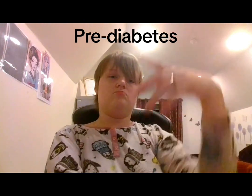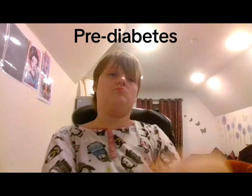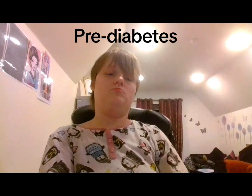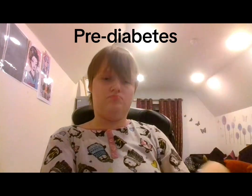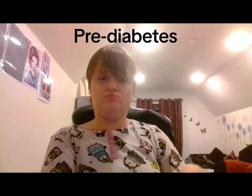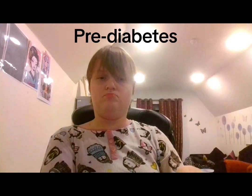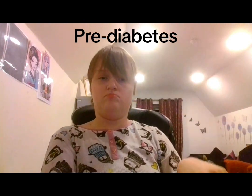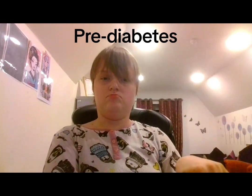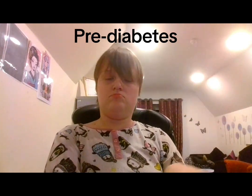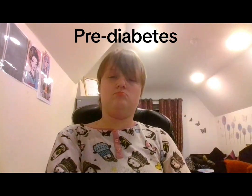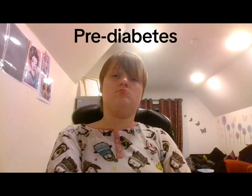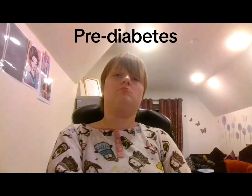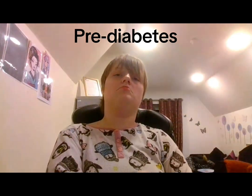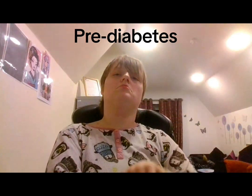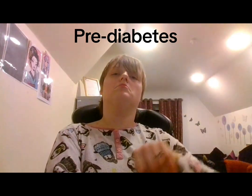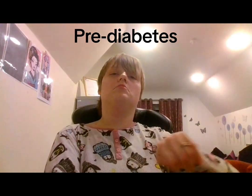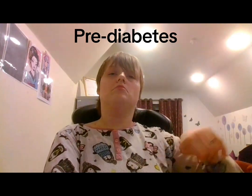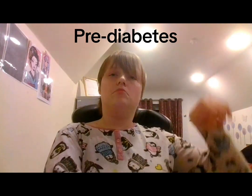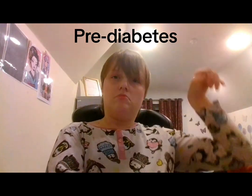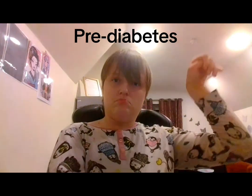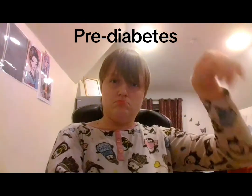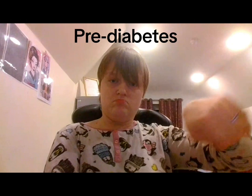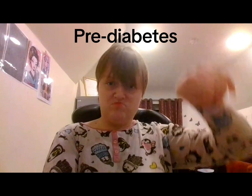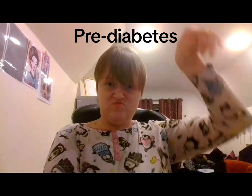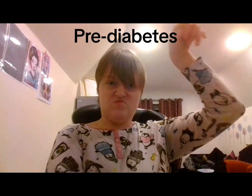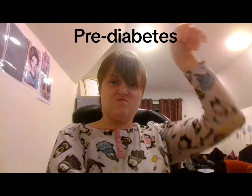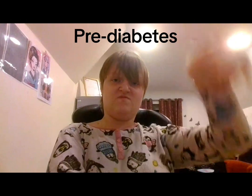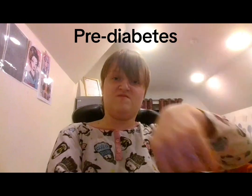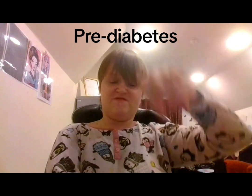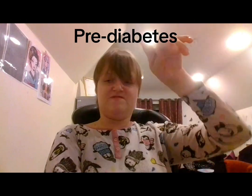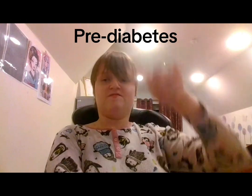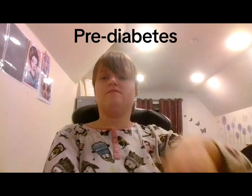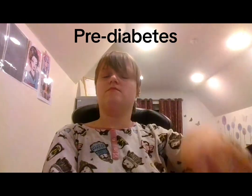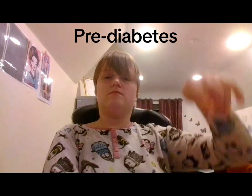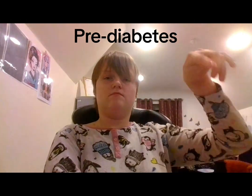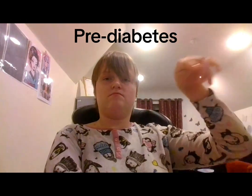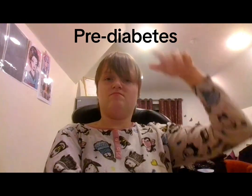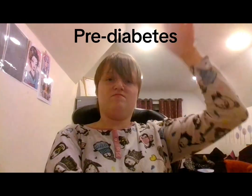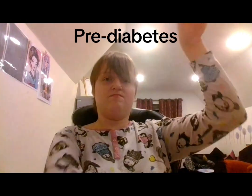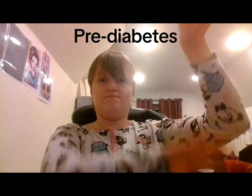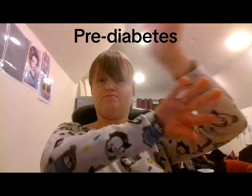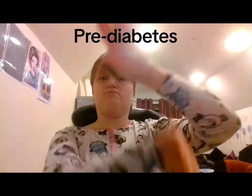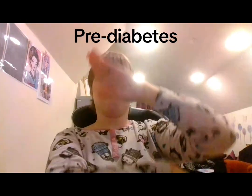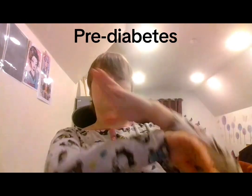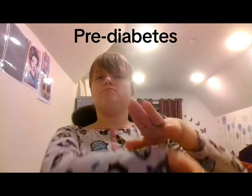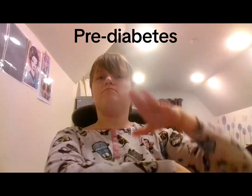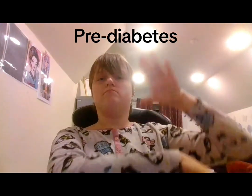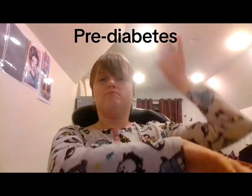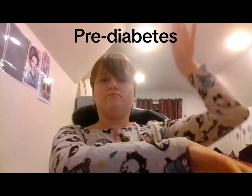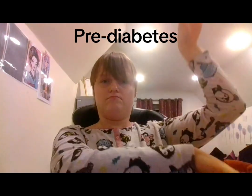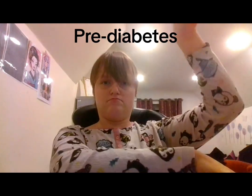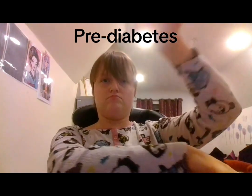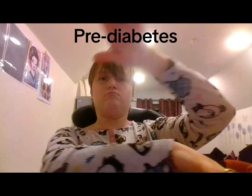diabetes. Here are some steps you can take to reduce the risk of developing type